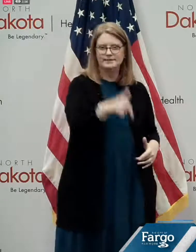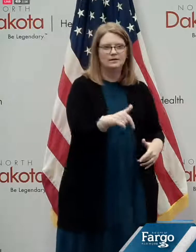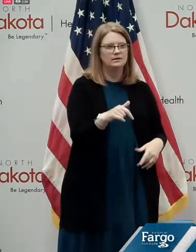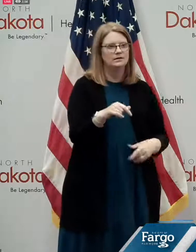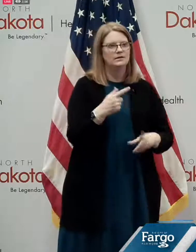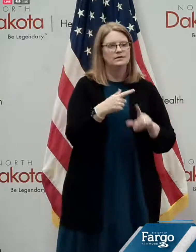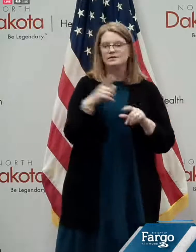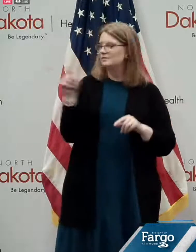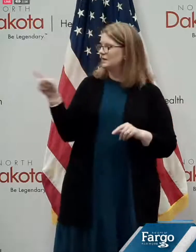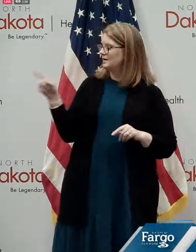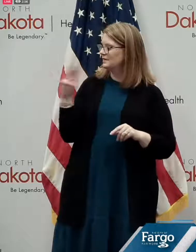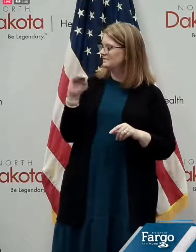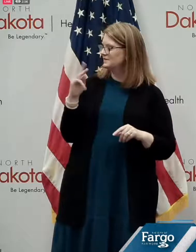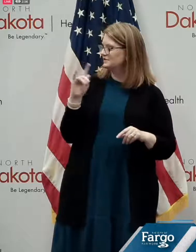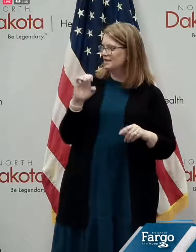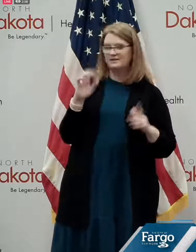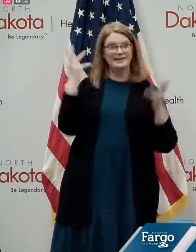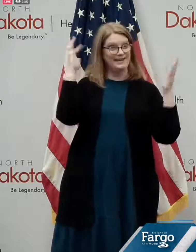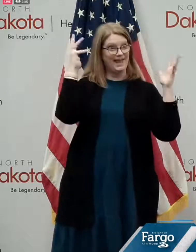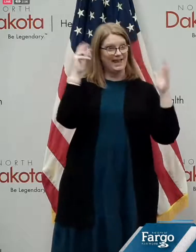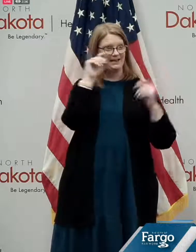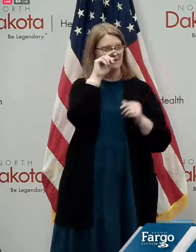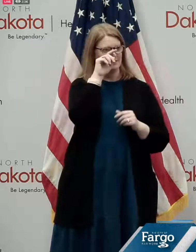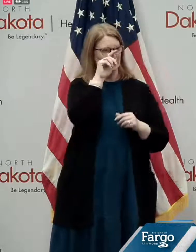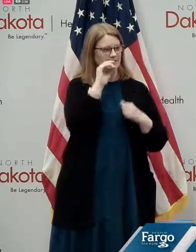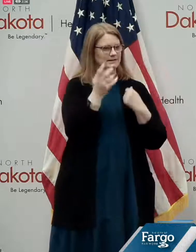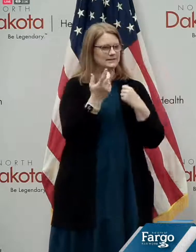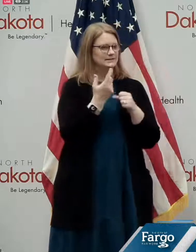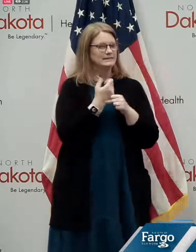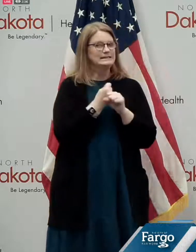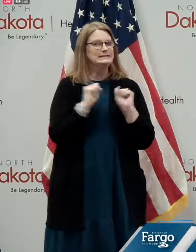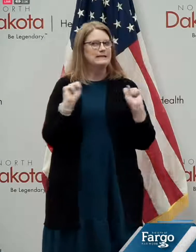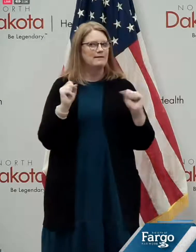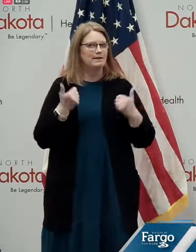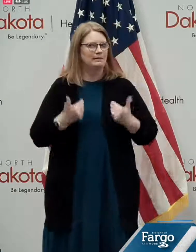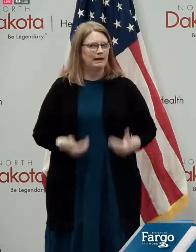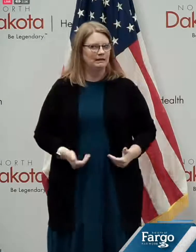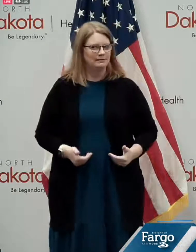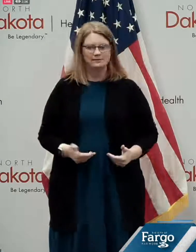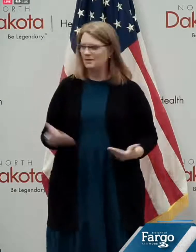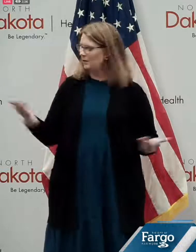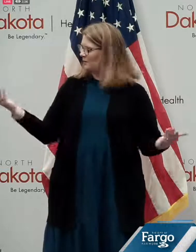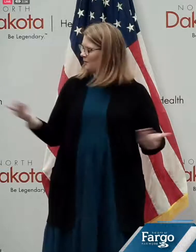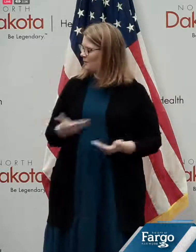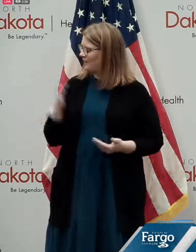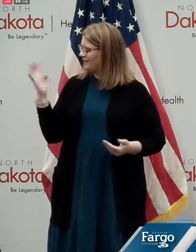Michelle. Oh, fantastic. Thank you, Dave, saving me again. Welcome back, Michelle Comer.